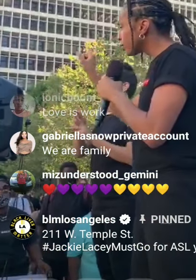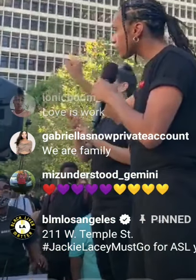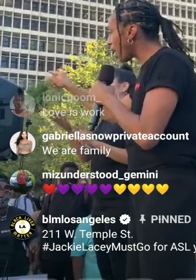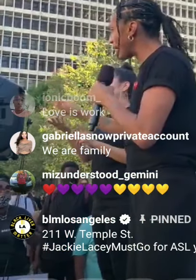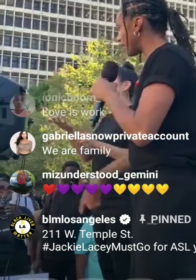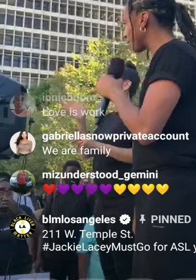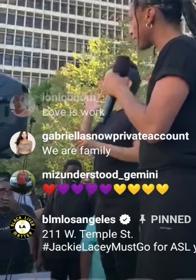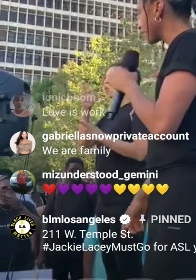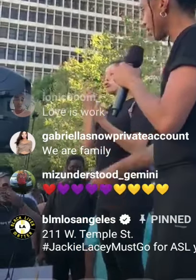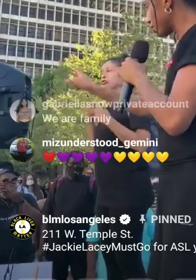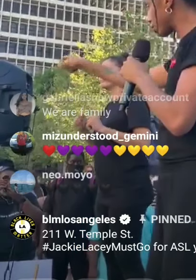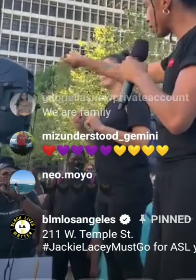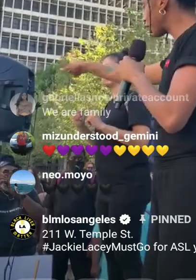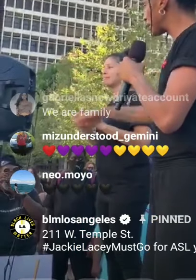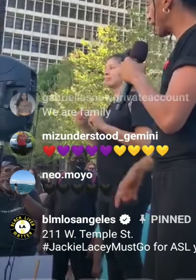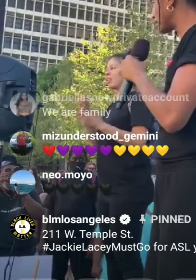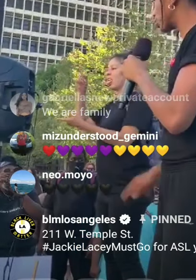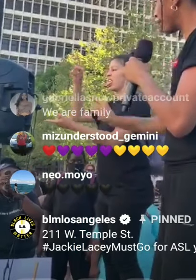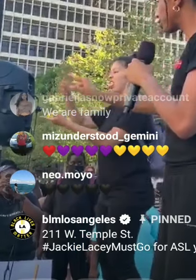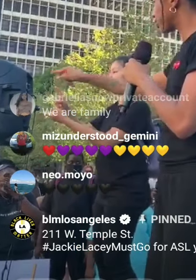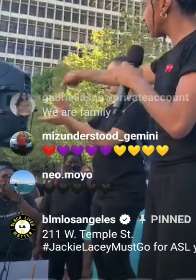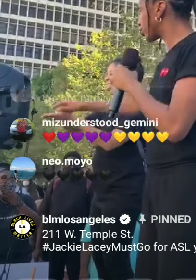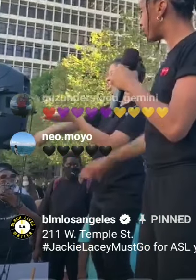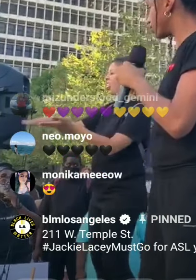And the opposite, the most heinous.